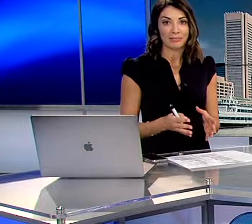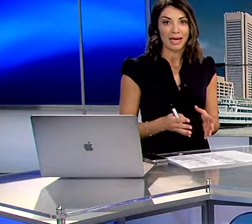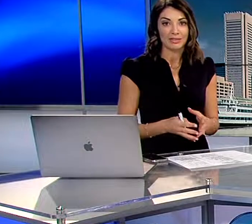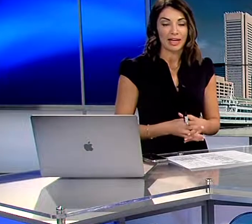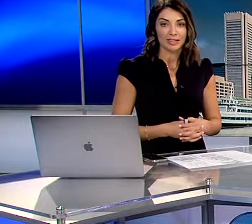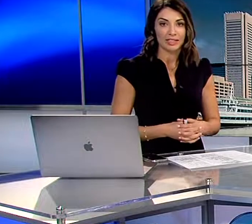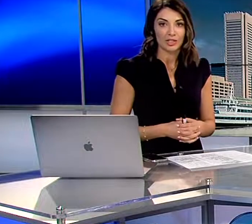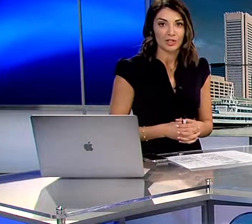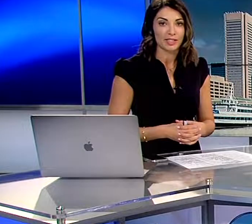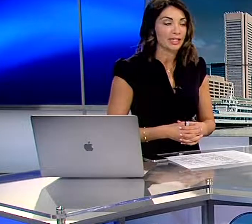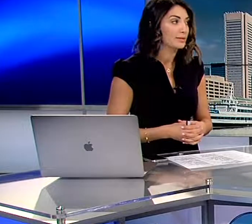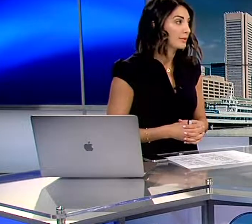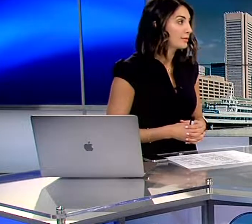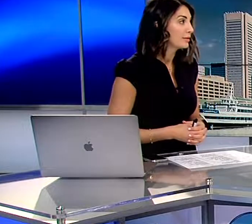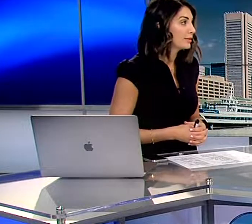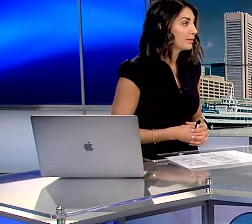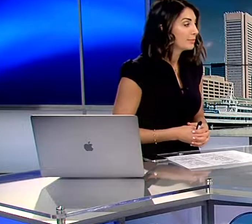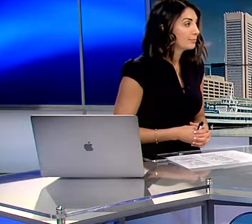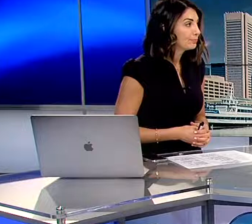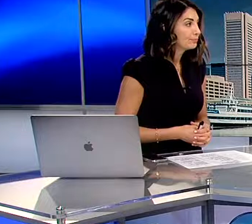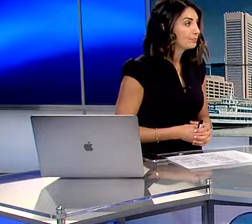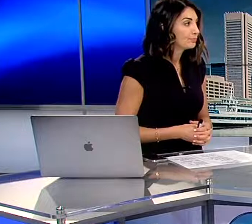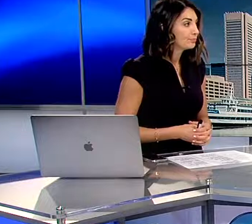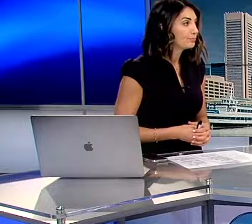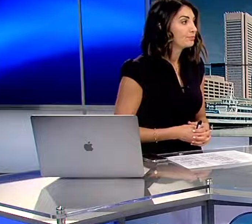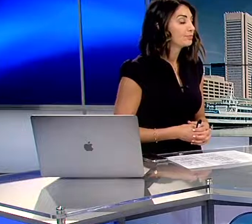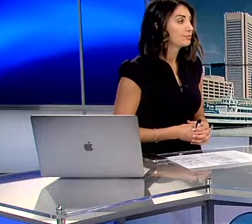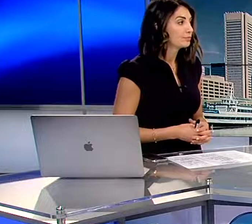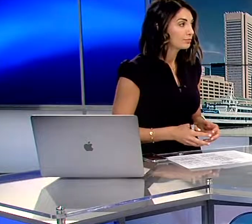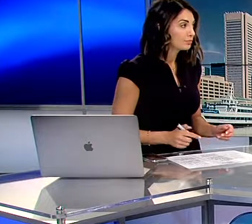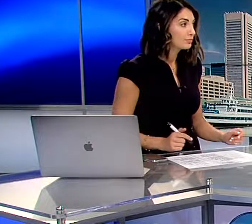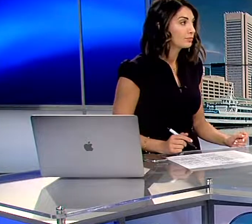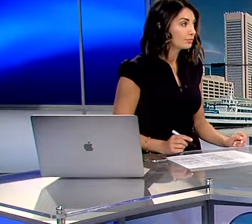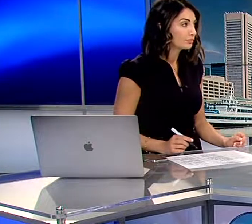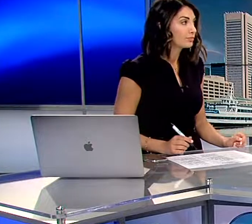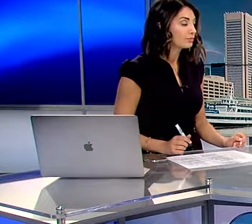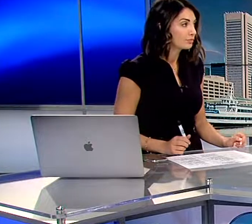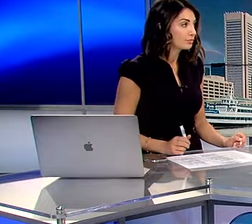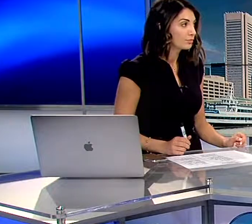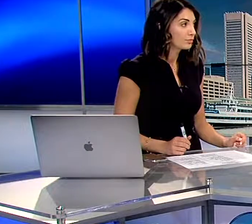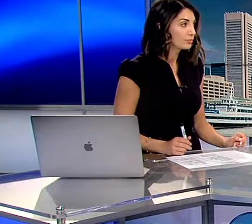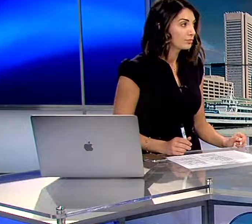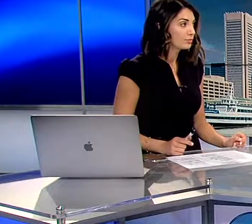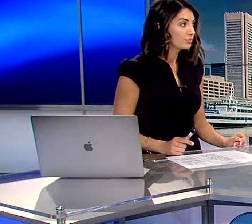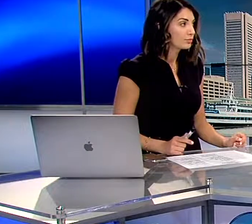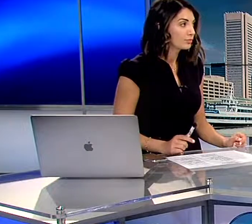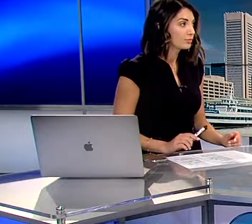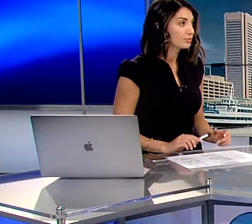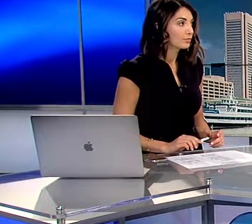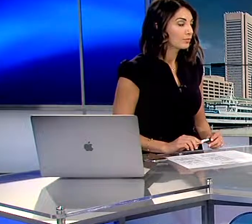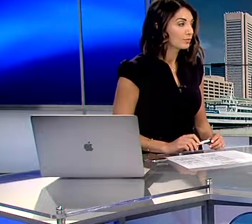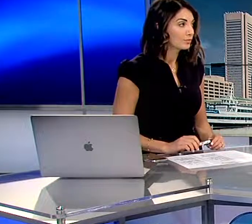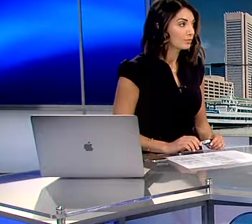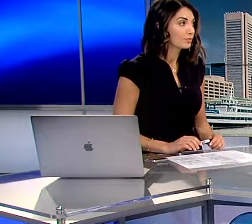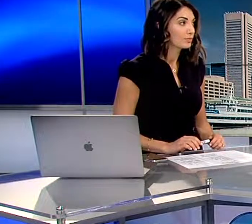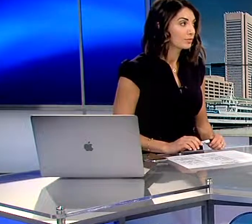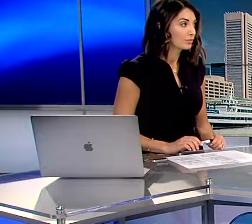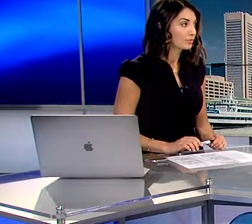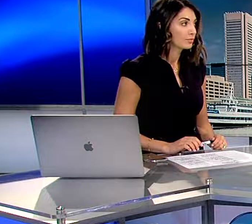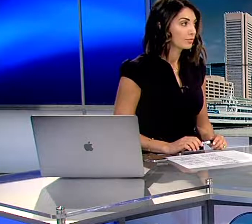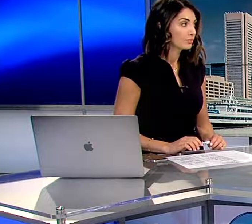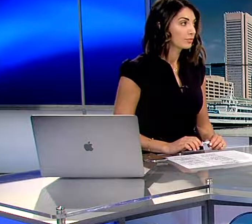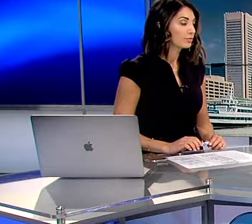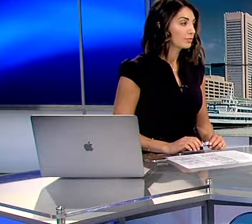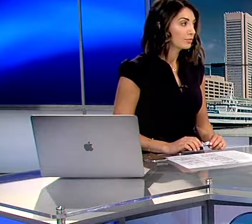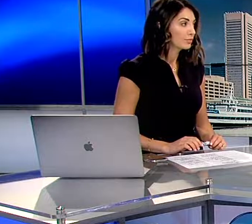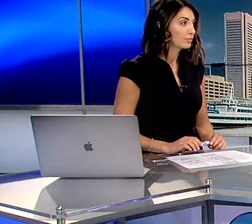one of the state's mass vaccination sites. And 16 and 17, but keep in mind the FDA is only approving the Pfizer vaccine for that young